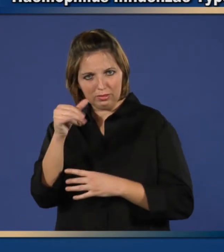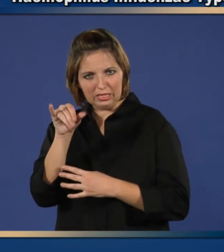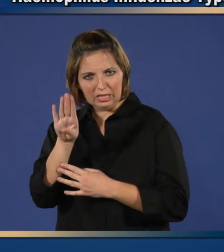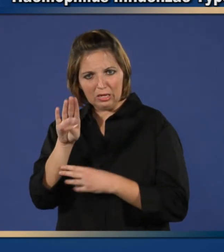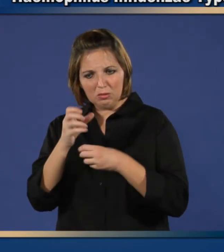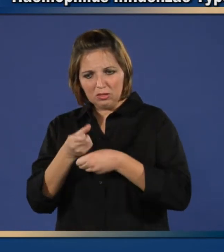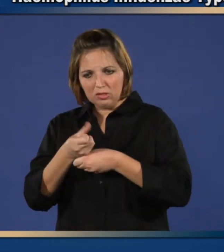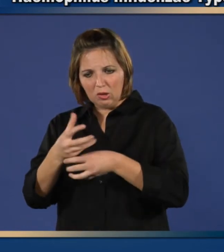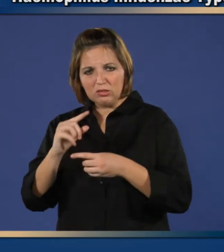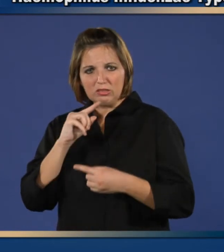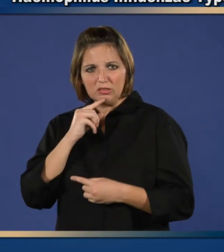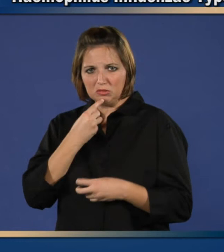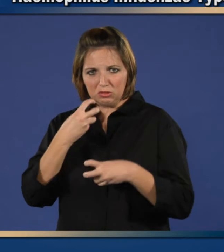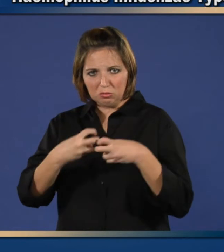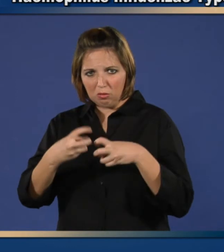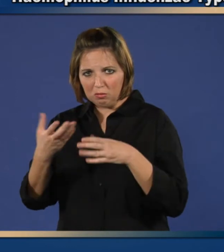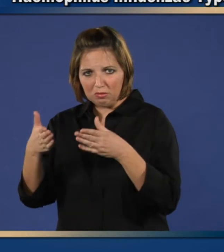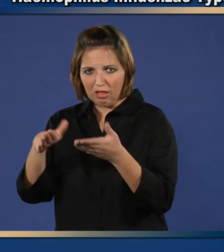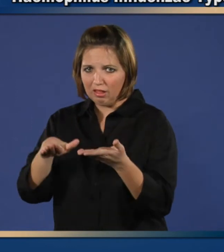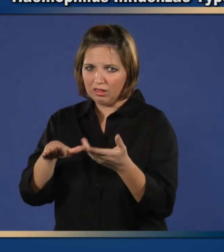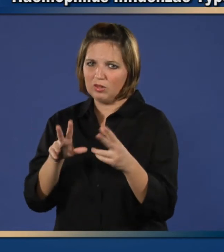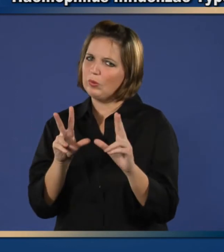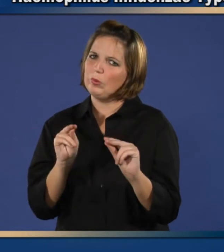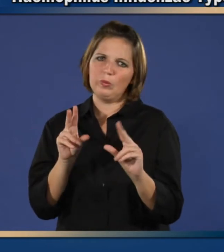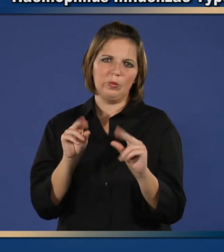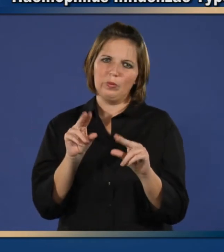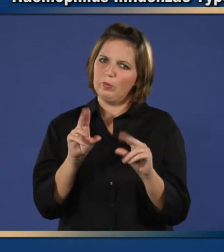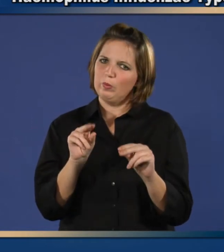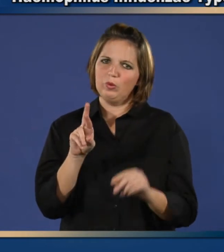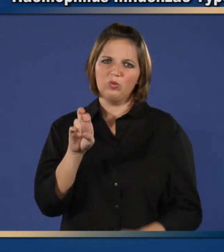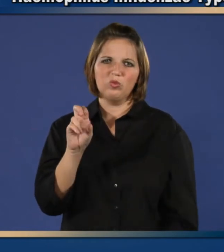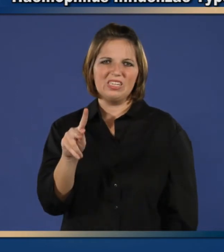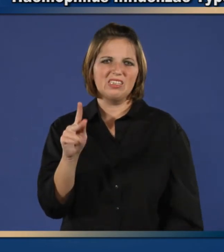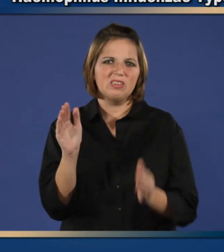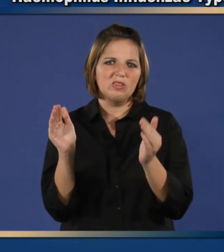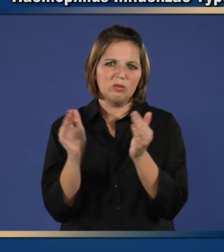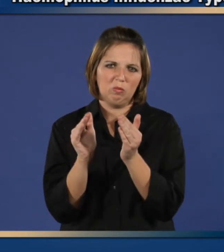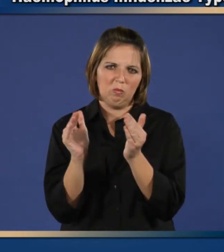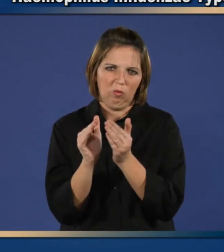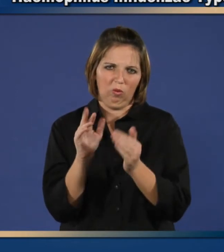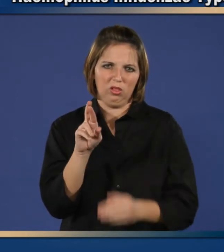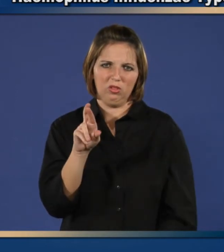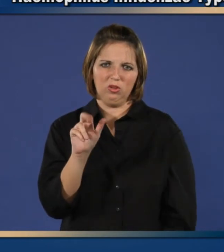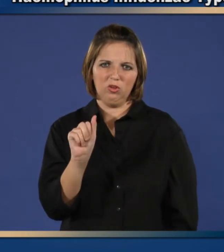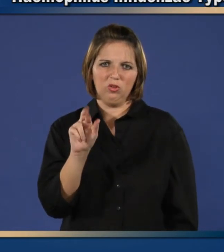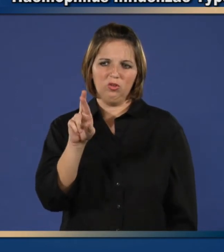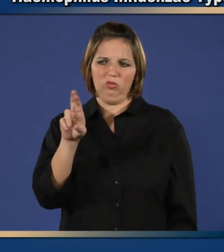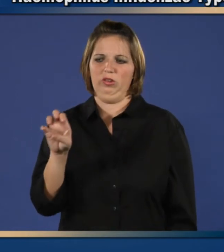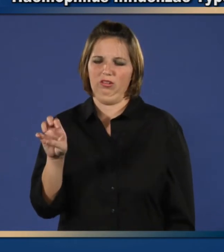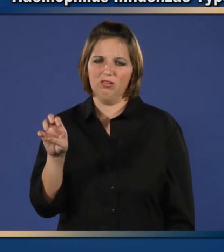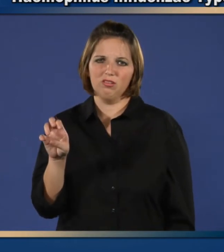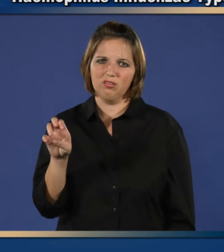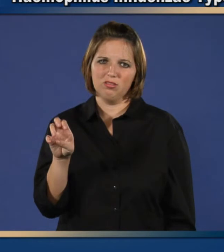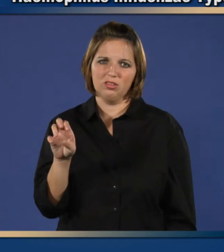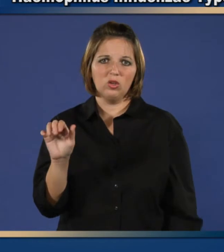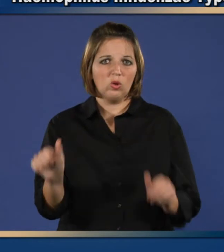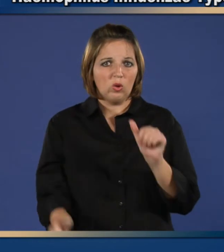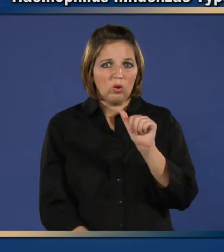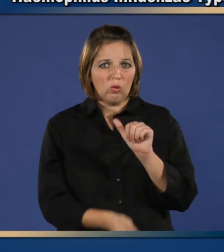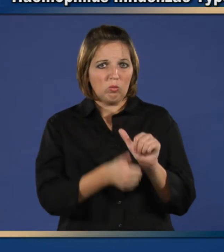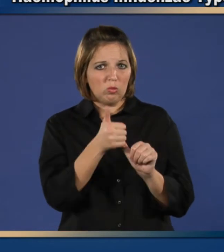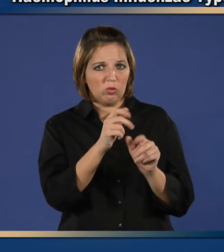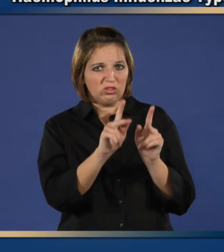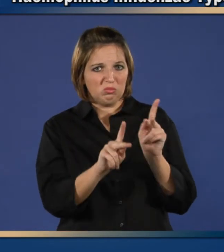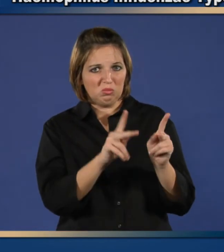such as severe allergic reactions. The risk of Hib vaccine causing serious harm or death is